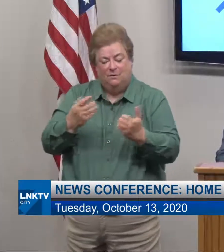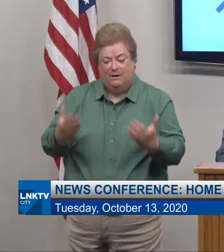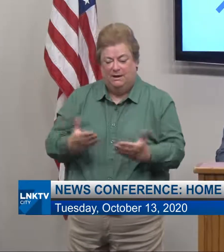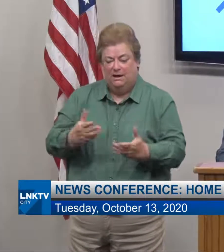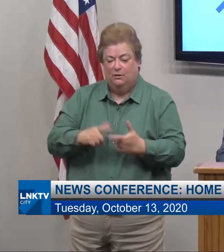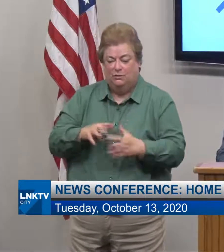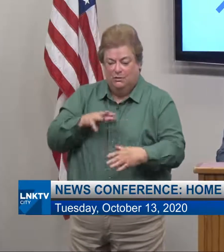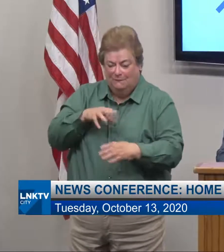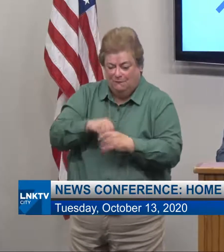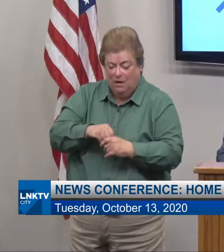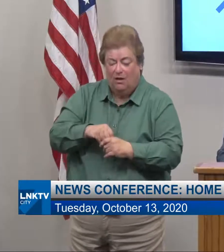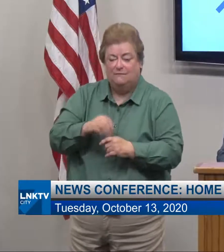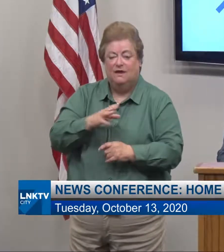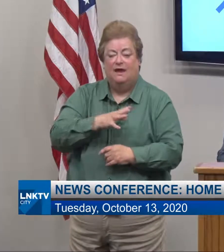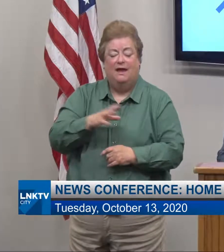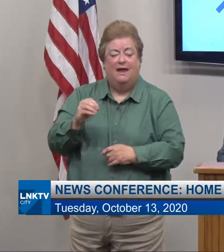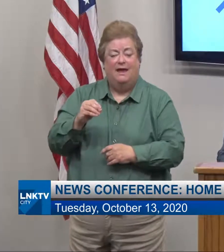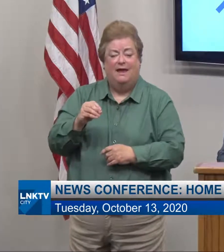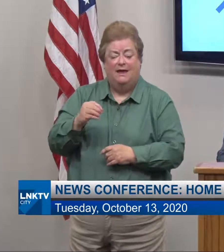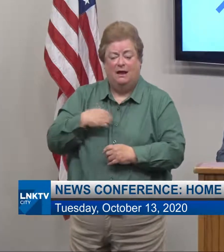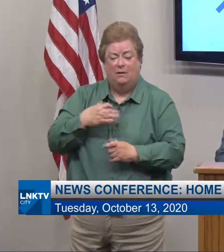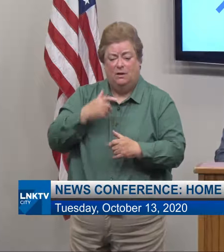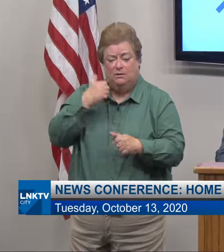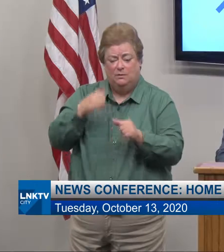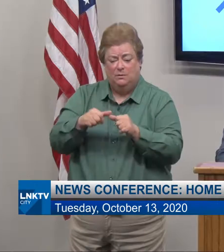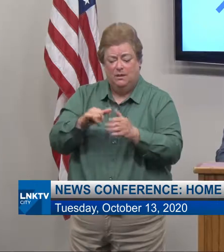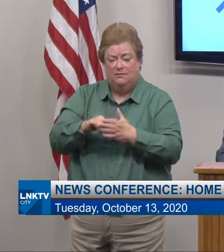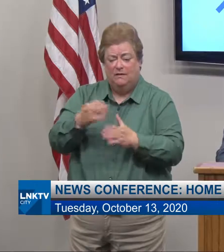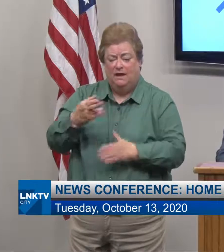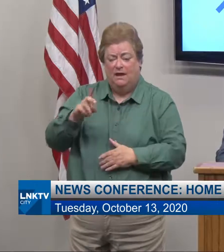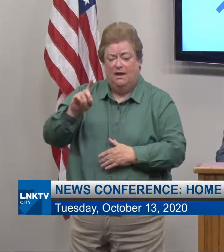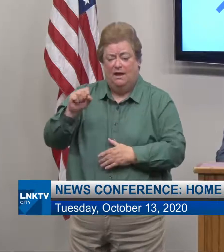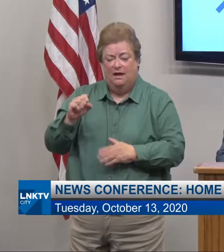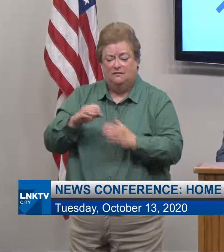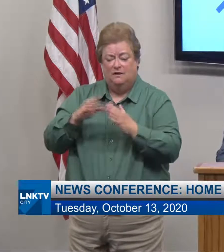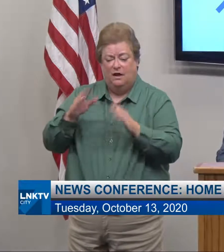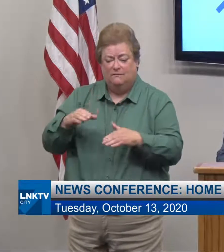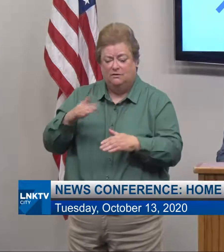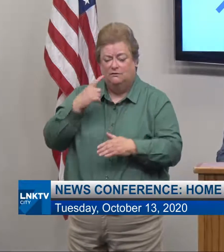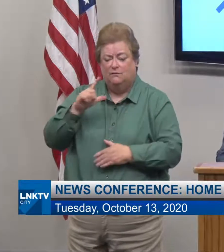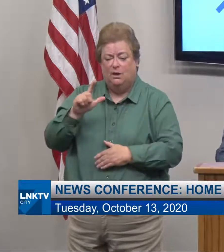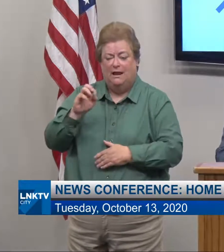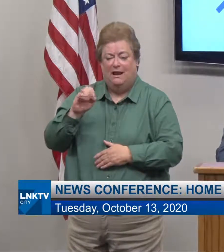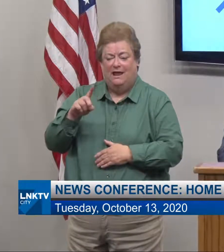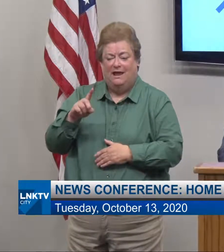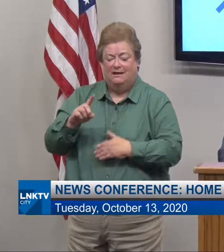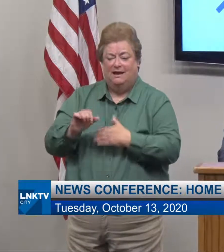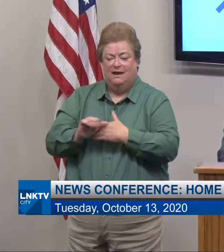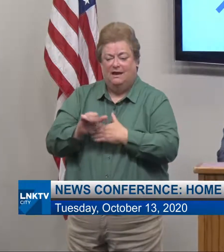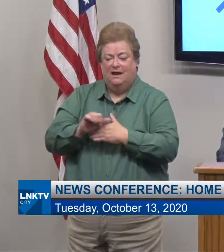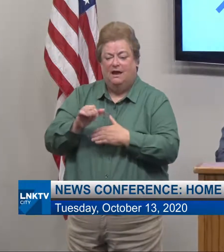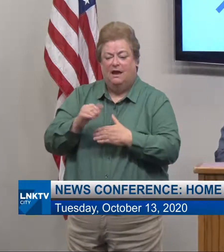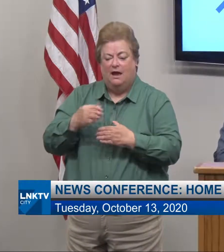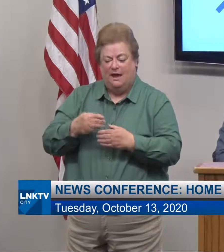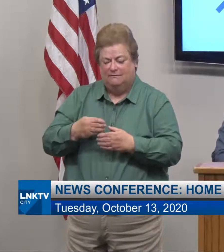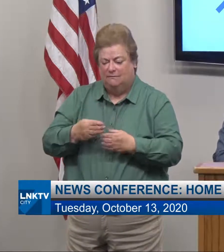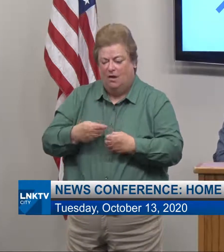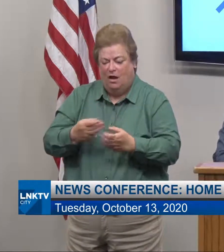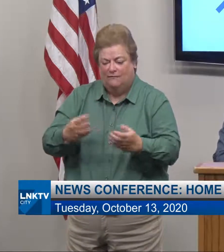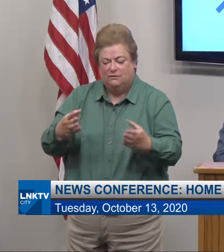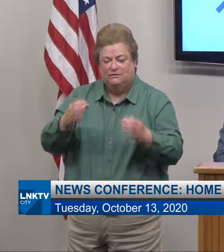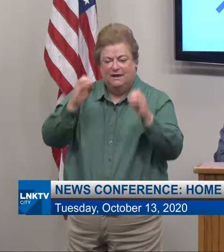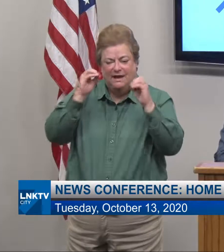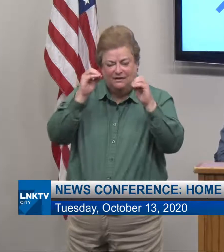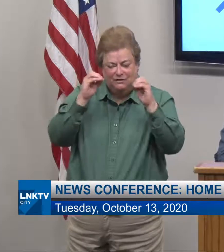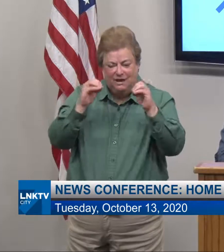this effort, and I also want to remind everyone that HUD's Office of Lead Hazard Control and Healthy Homes offers a wide range of